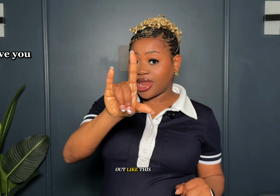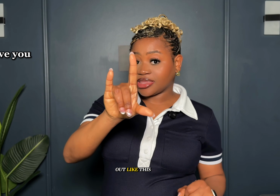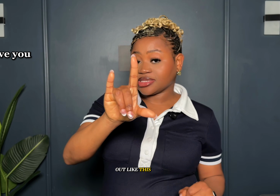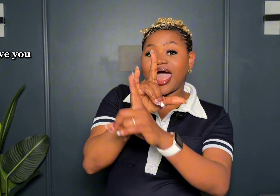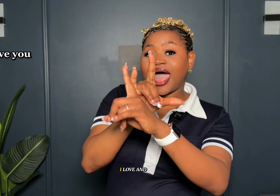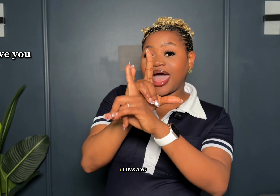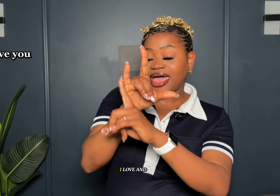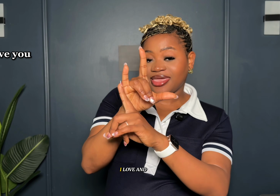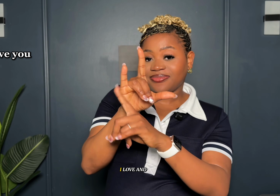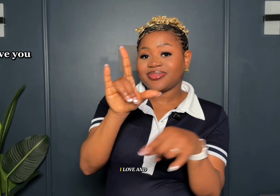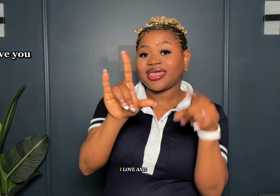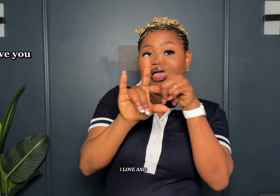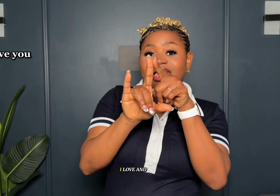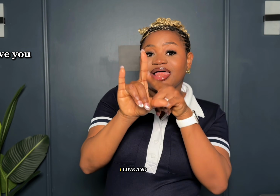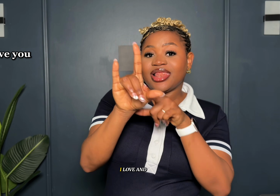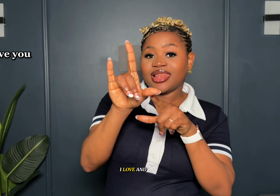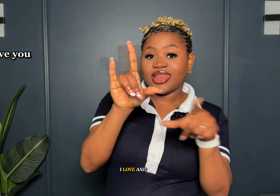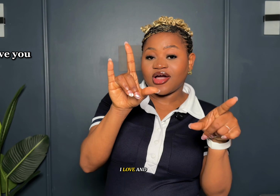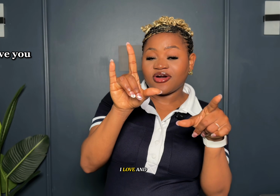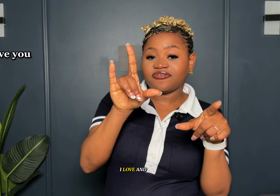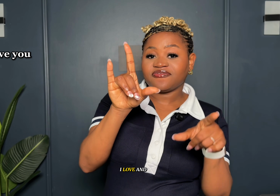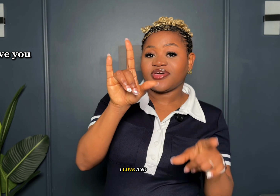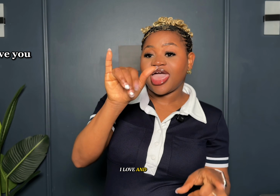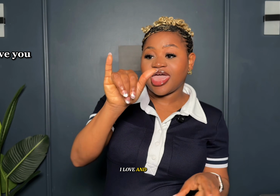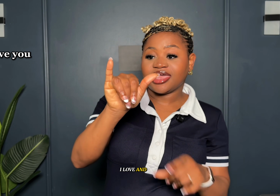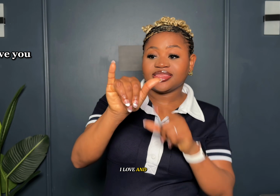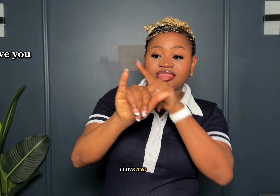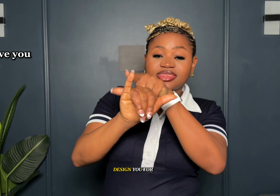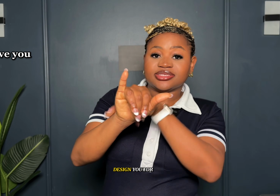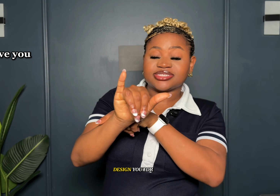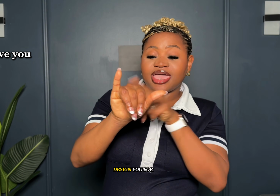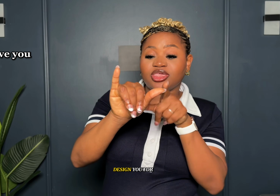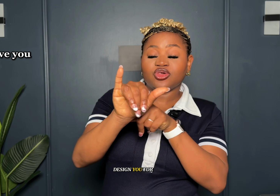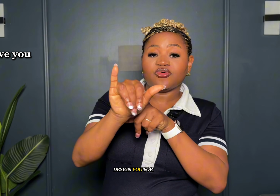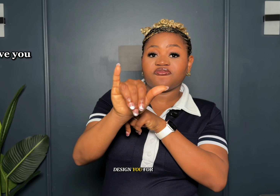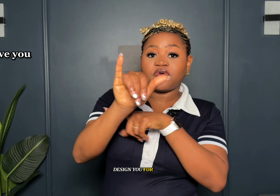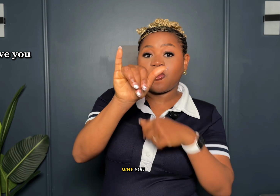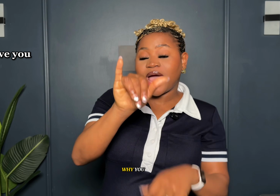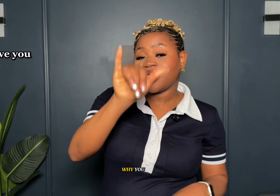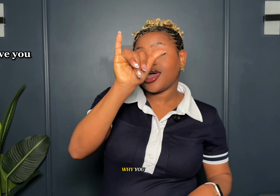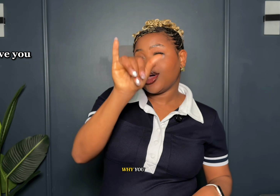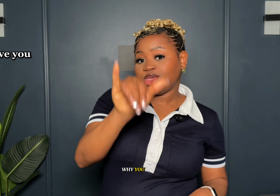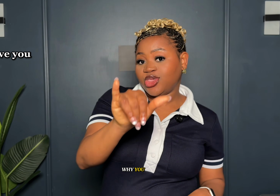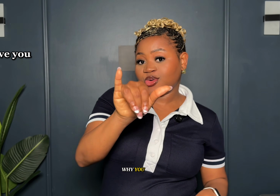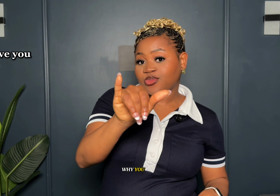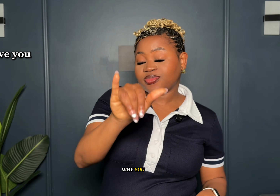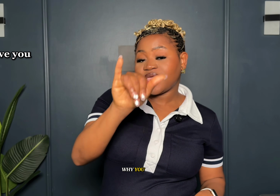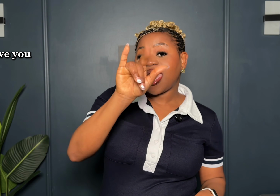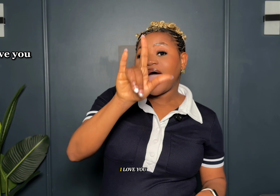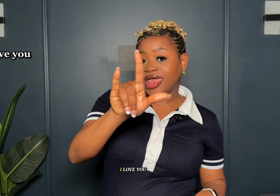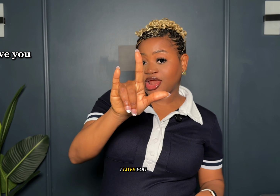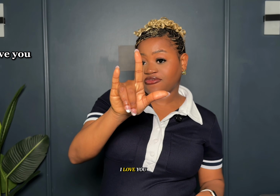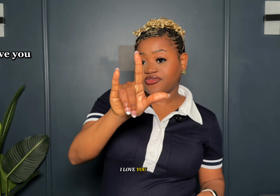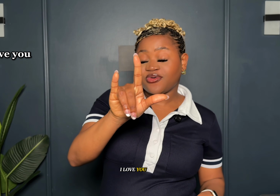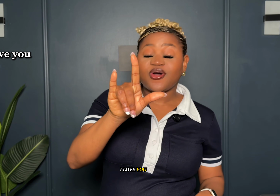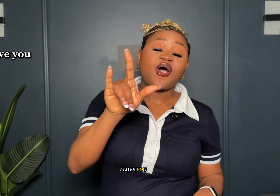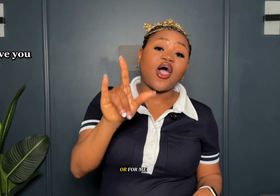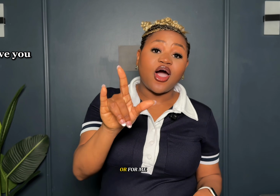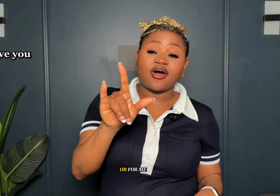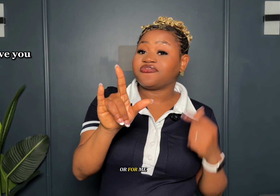this. I love, and the sign U for why. You. I love you. Or for